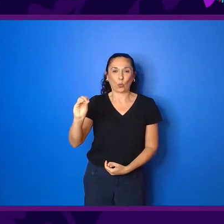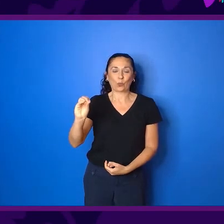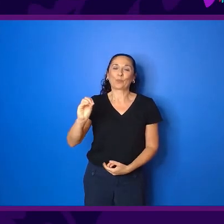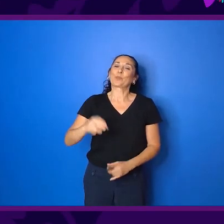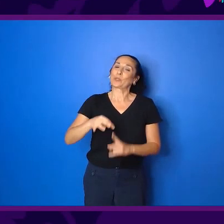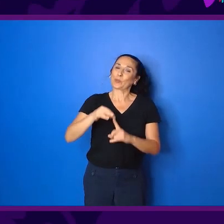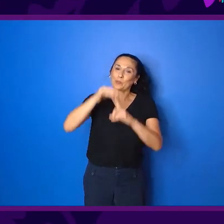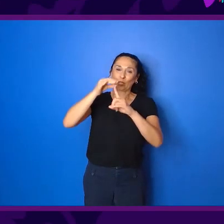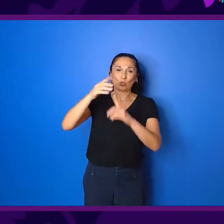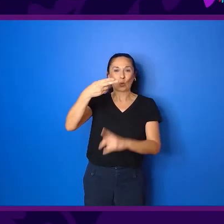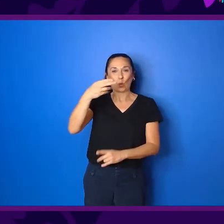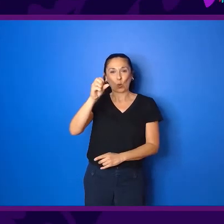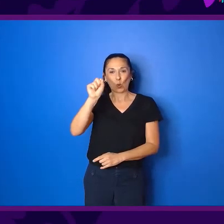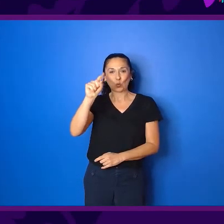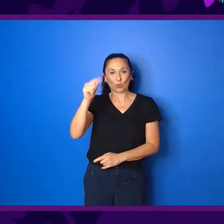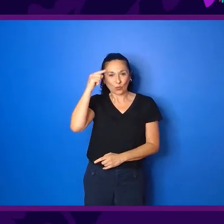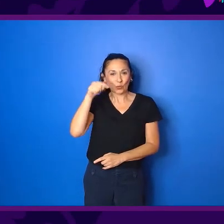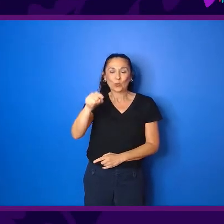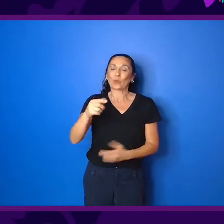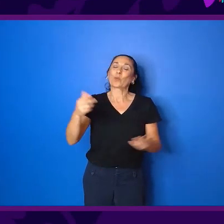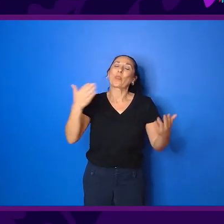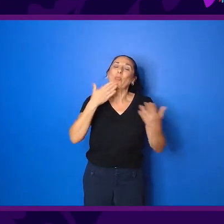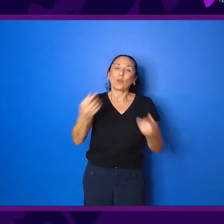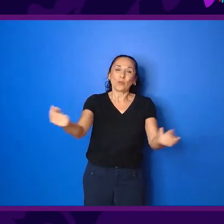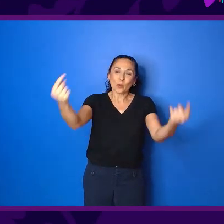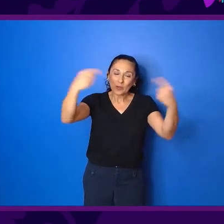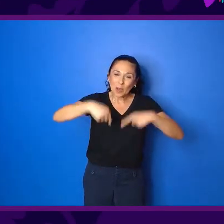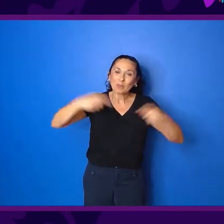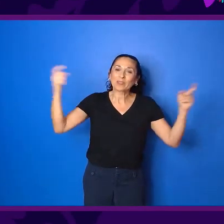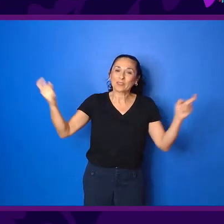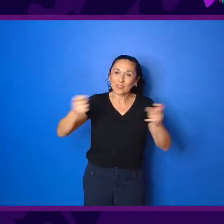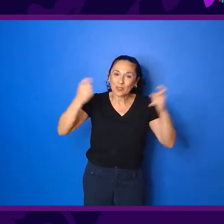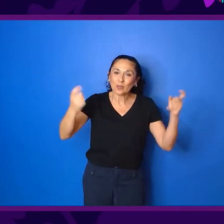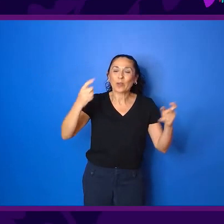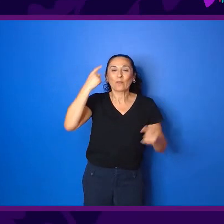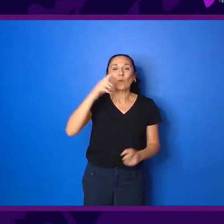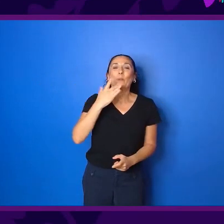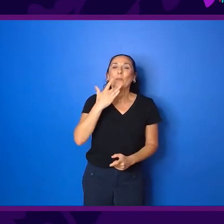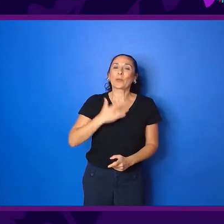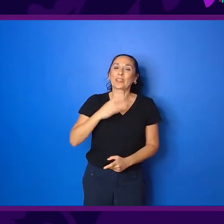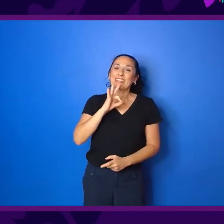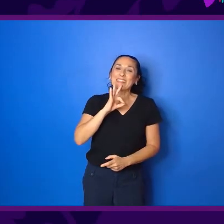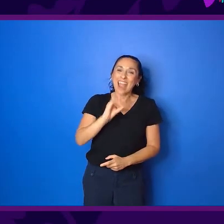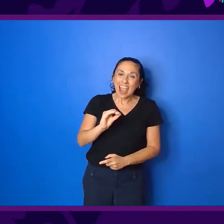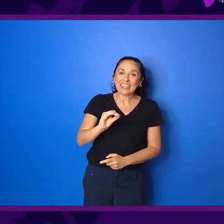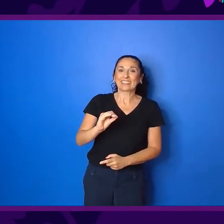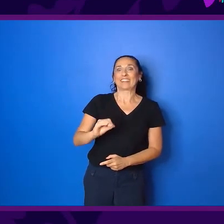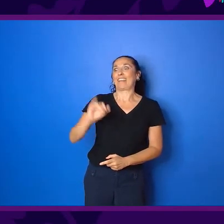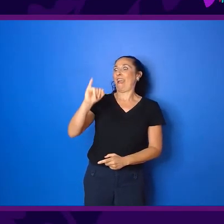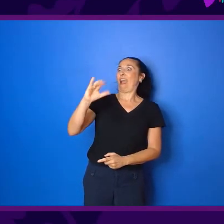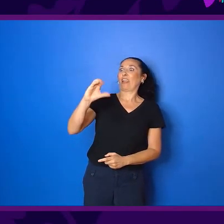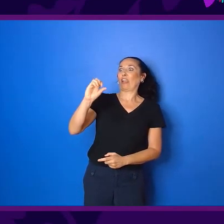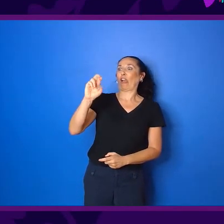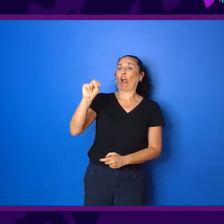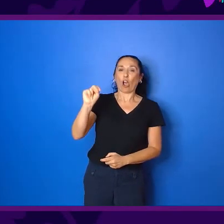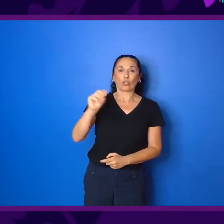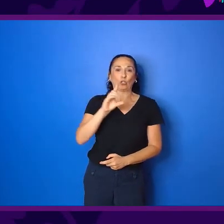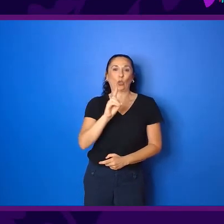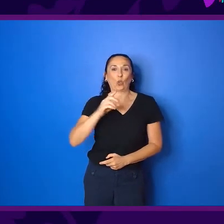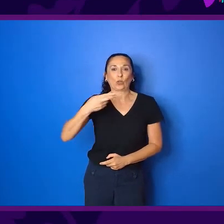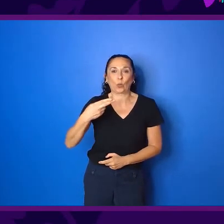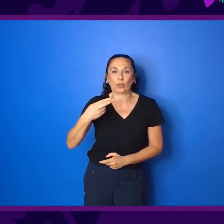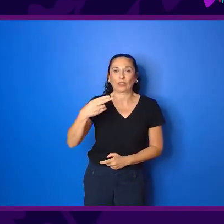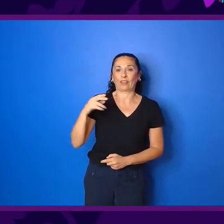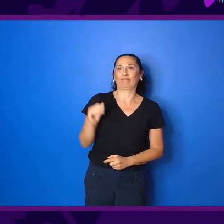we celebrate the 90th birthday of activist, of icon, Dolores Huerta. Tonight, we'll be joined by many